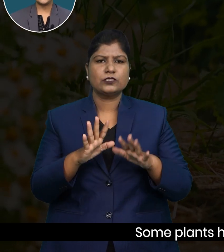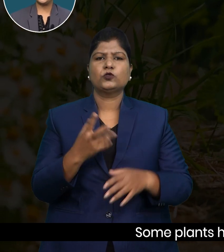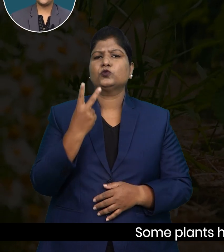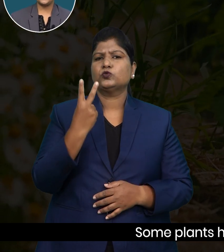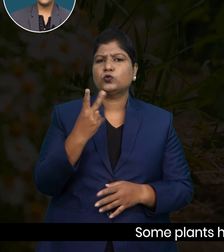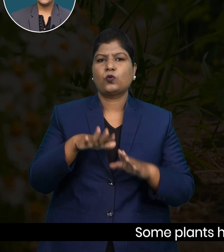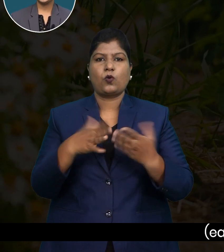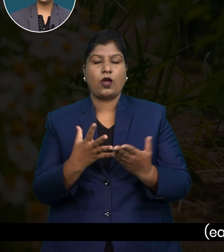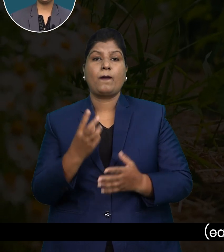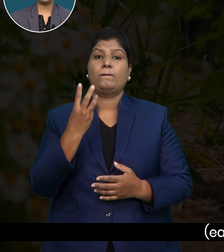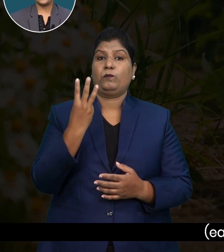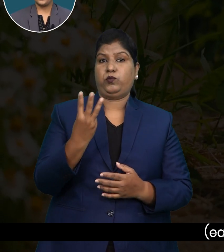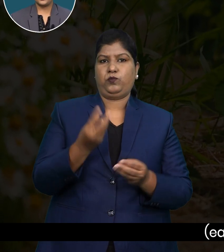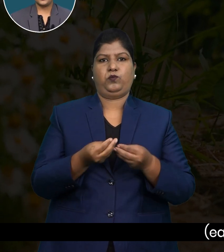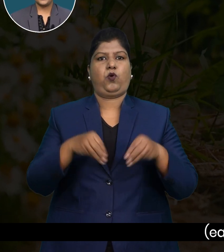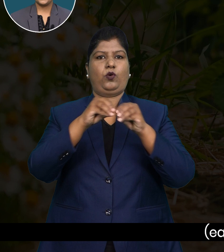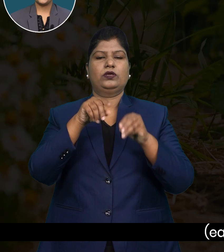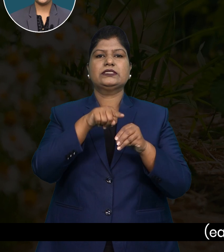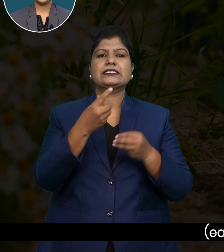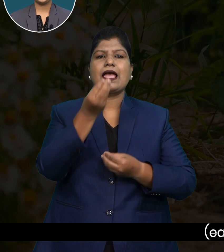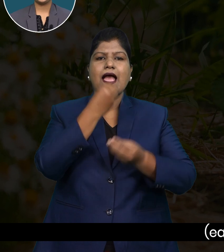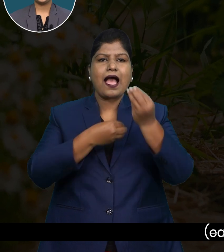more edible, eatable parts.